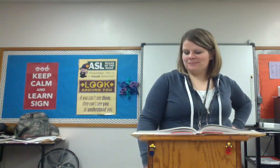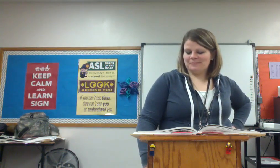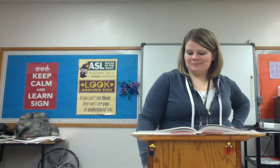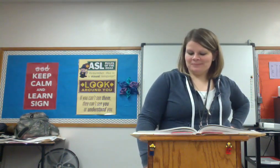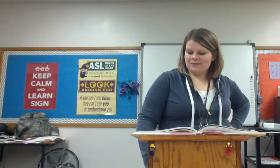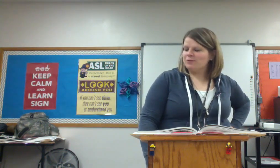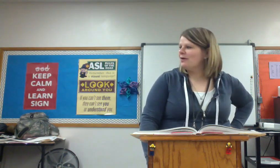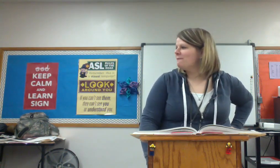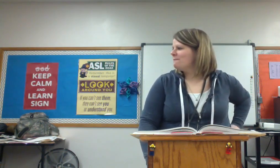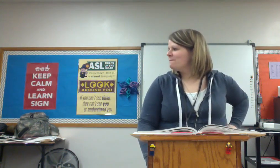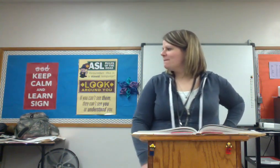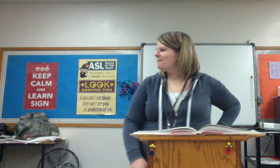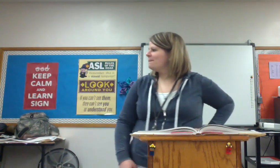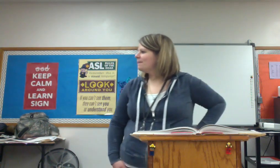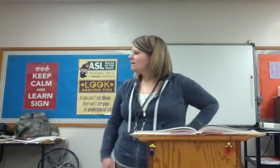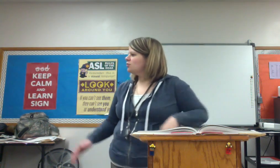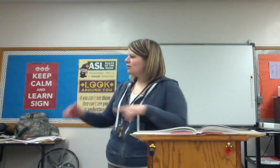I think would Which one? Bully? Would you Trainer?